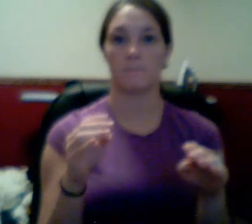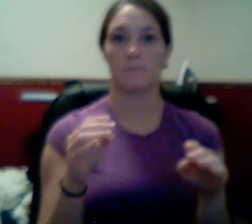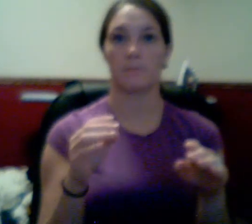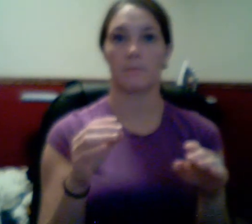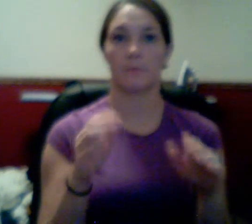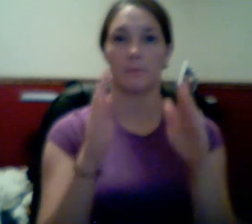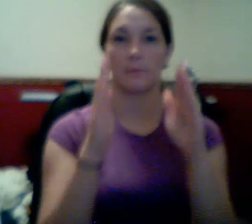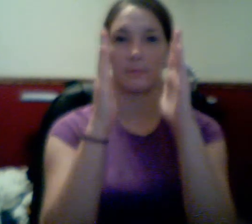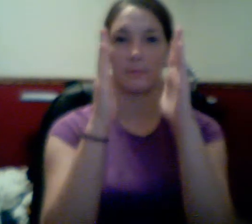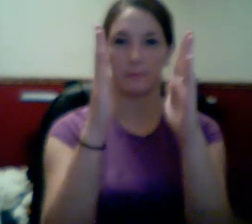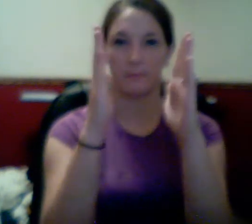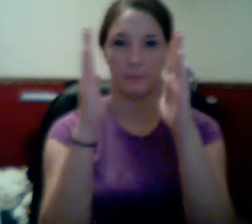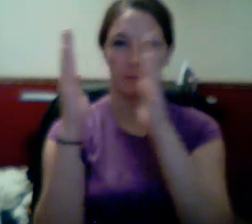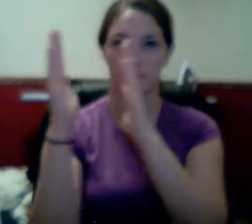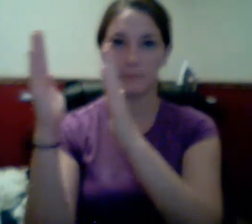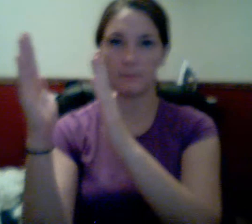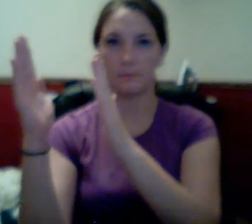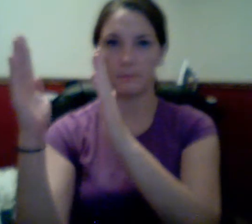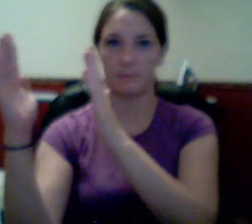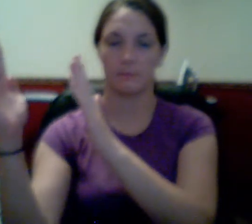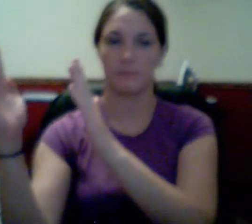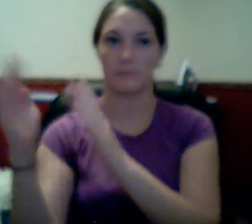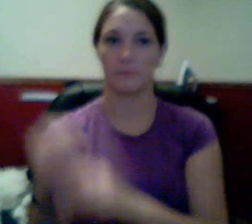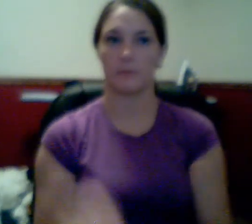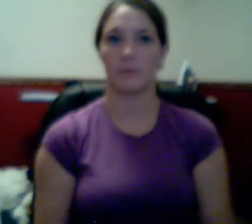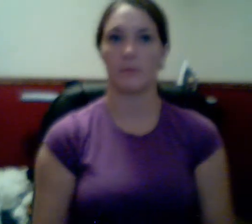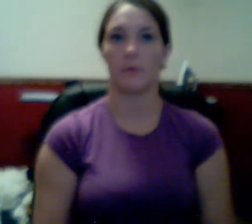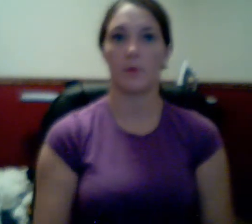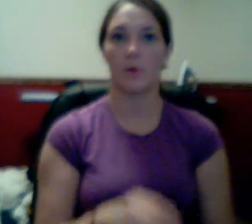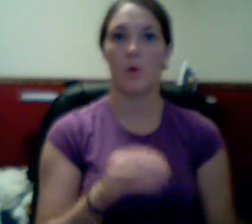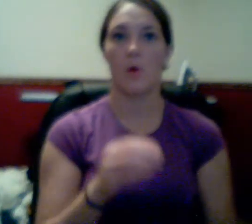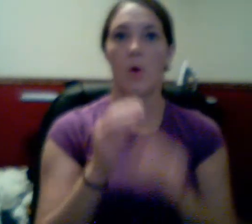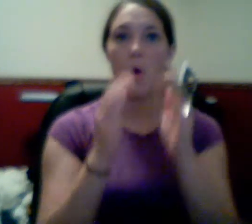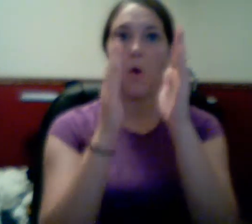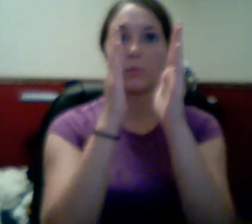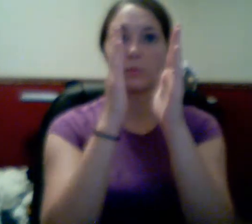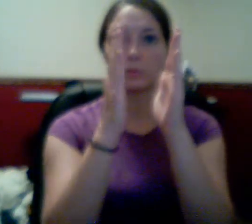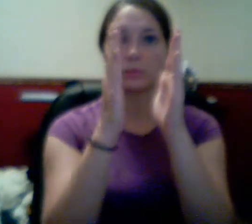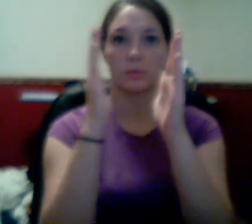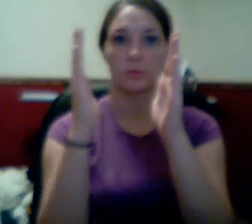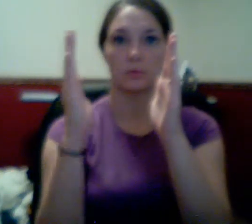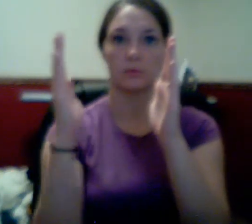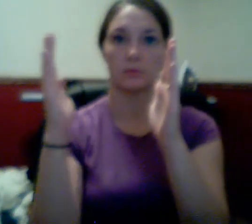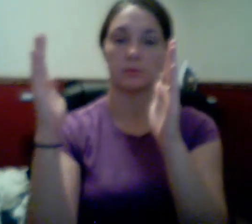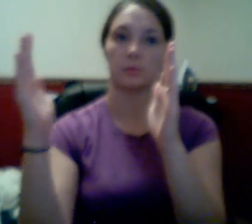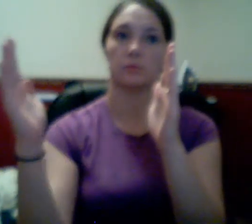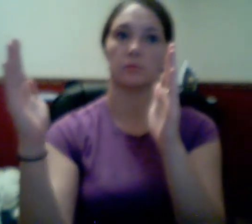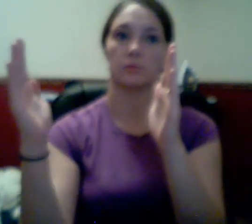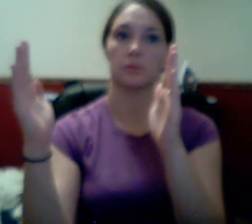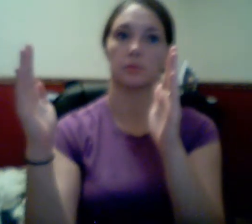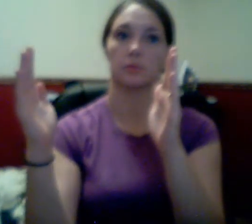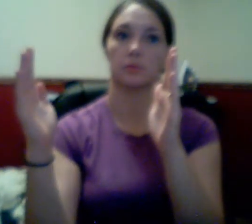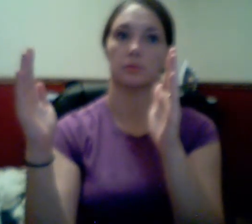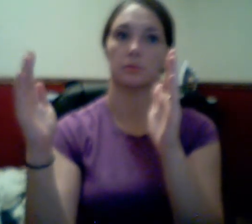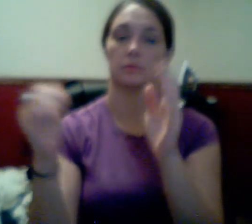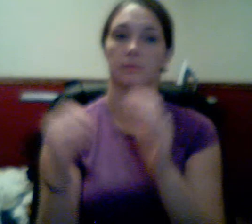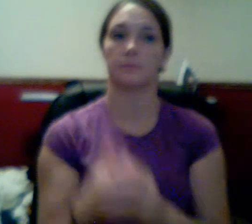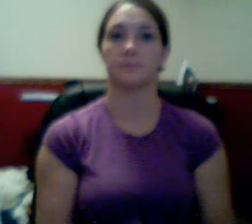So each one being 1, 2, 3. This is 1, that's 2. And I would like to represent